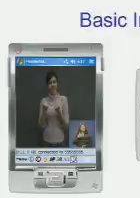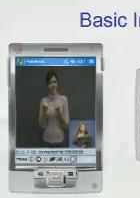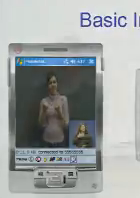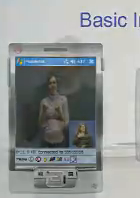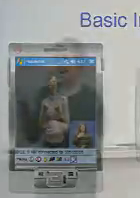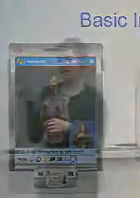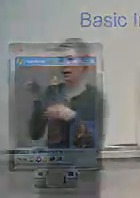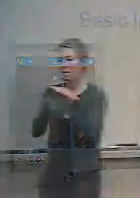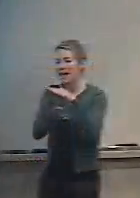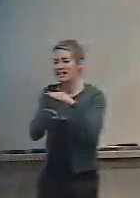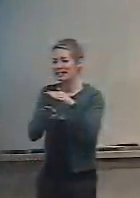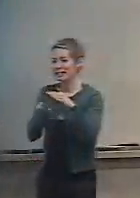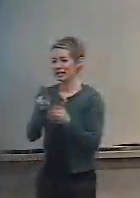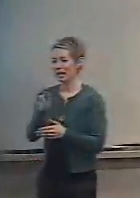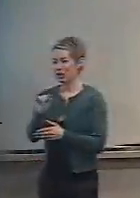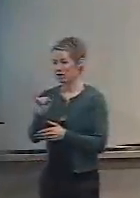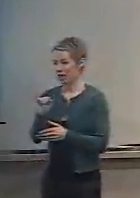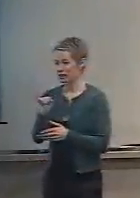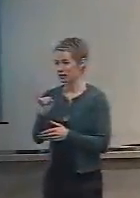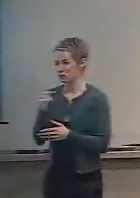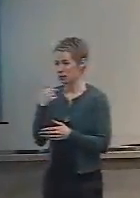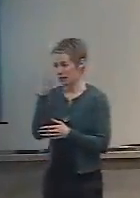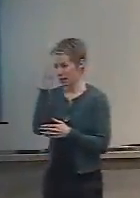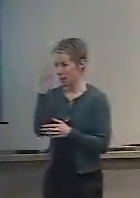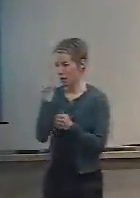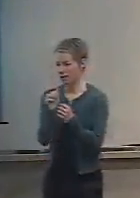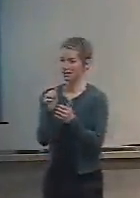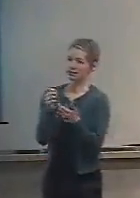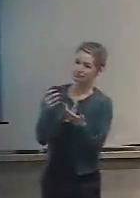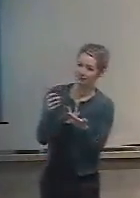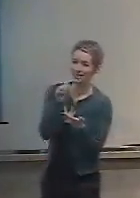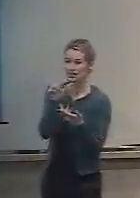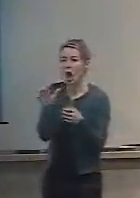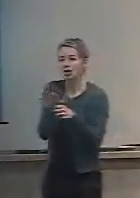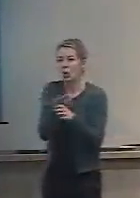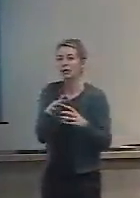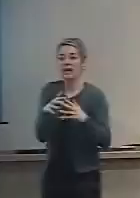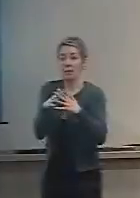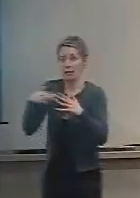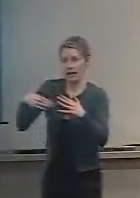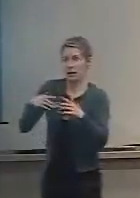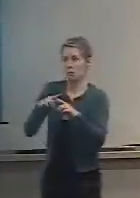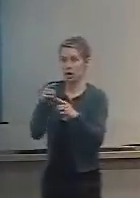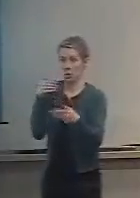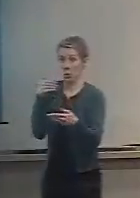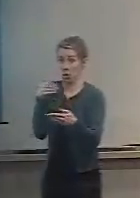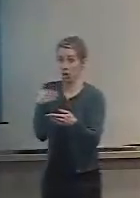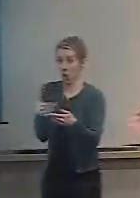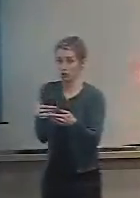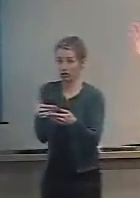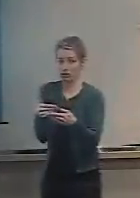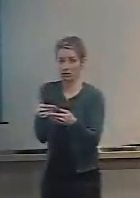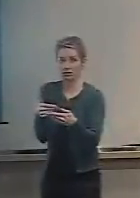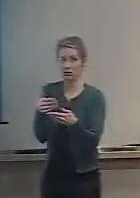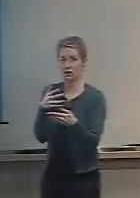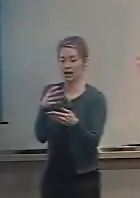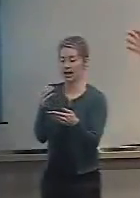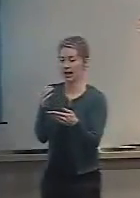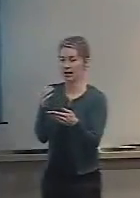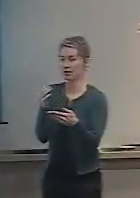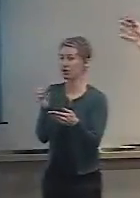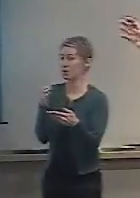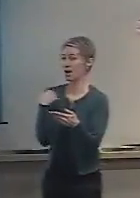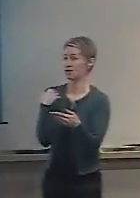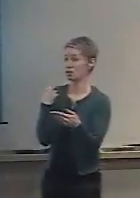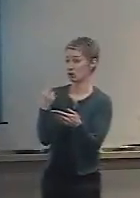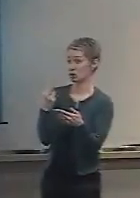interface that we came up with. It's not totally implemented yet, but it's pretty close. And so there's two